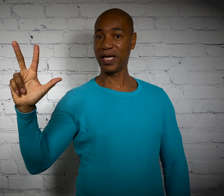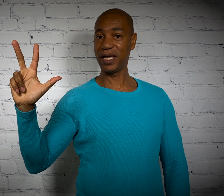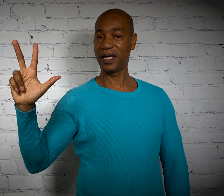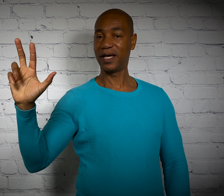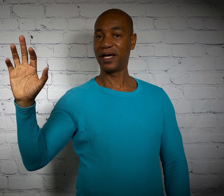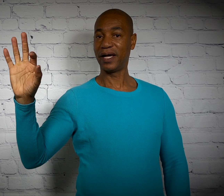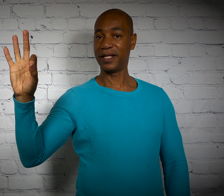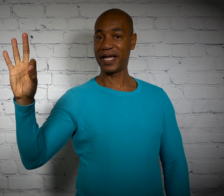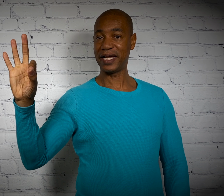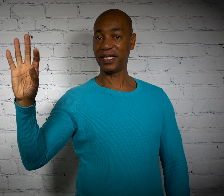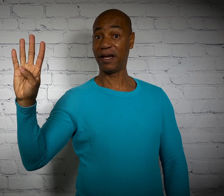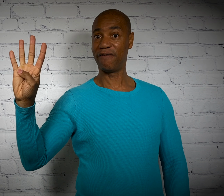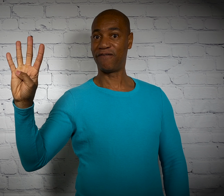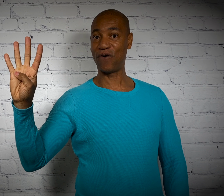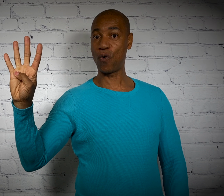93, 94,